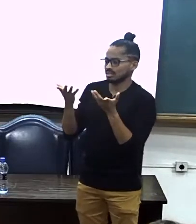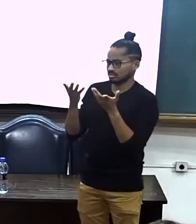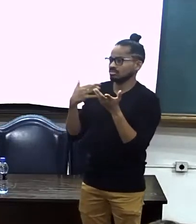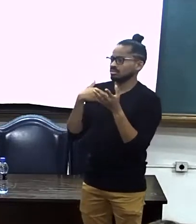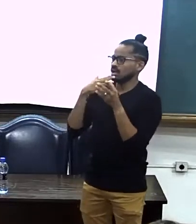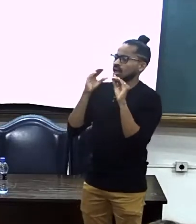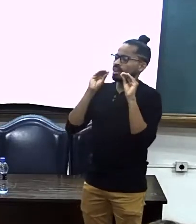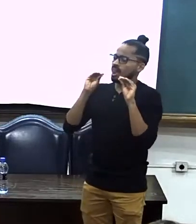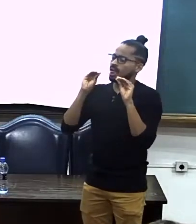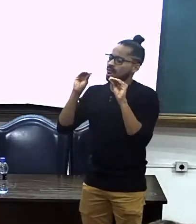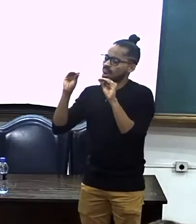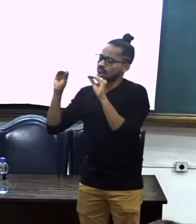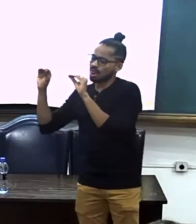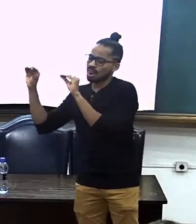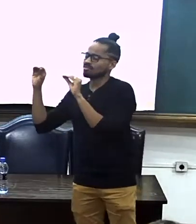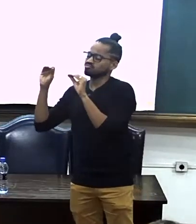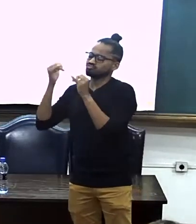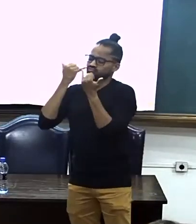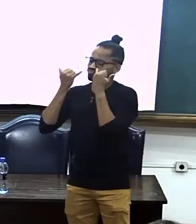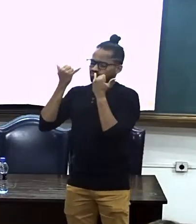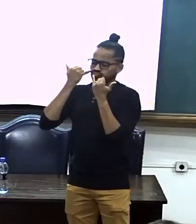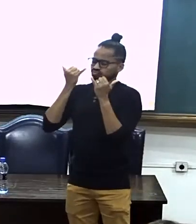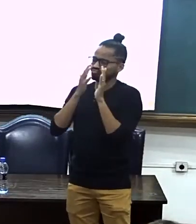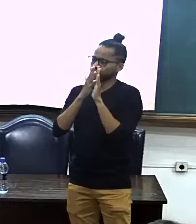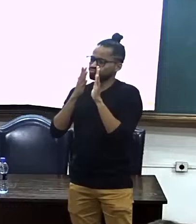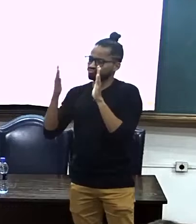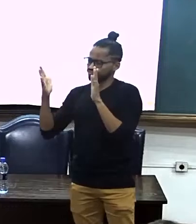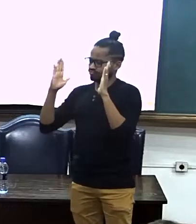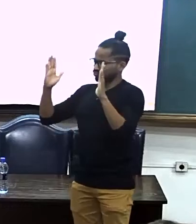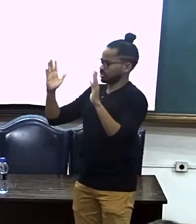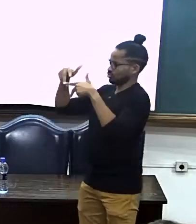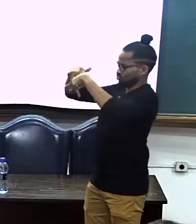all of this is in this top part of the model.